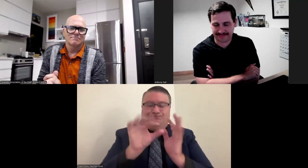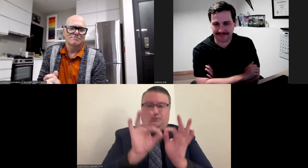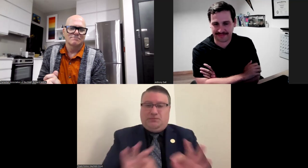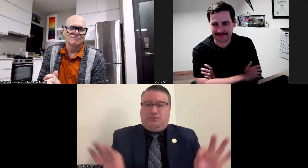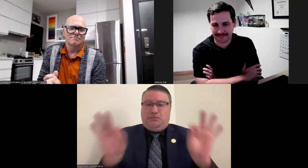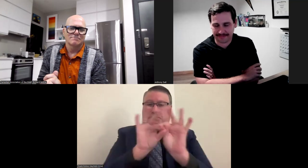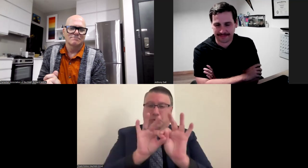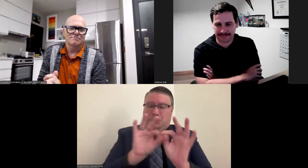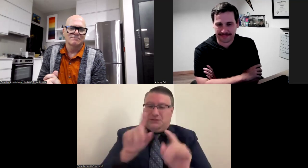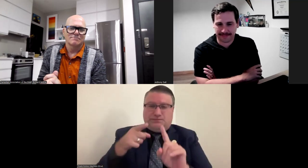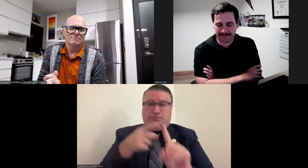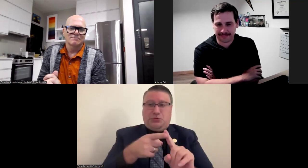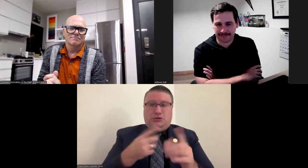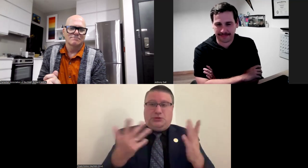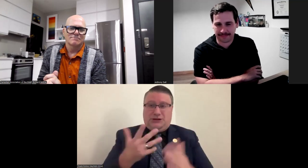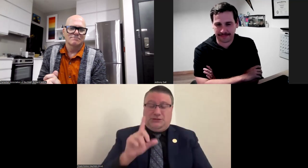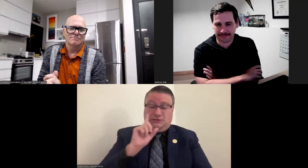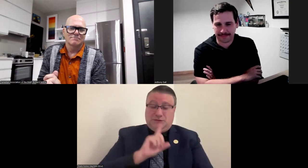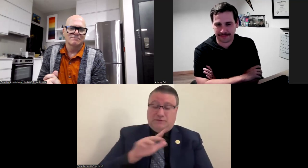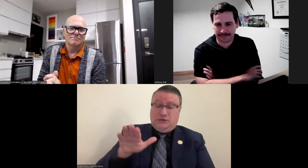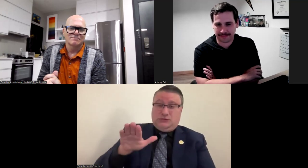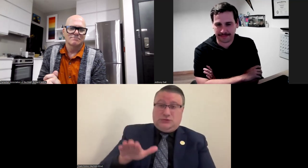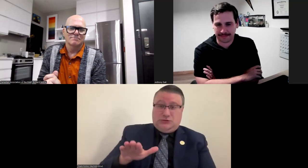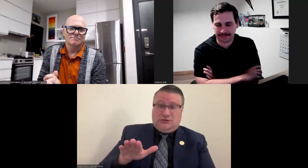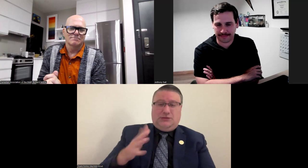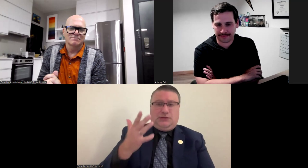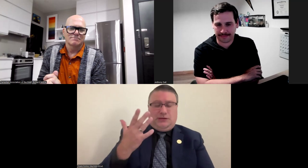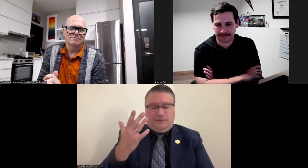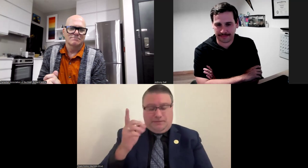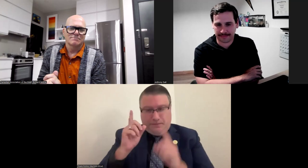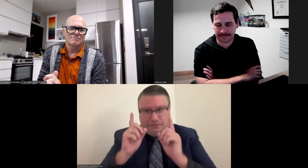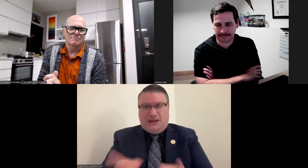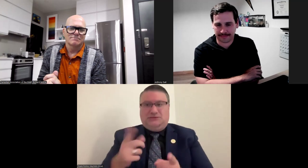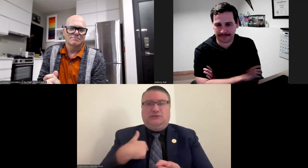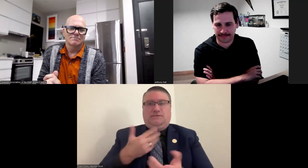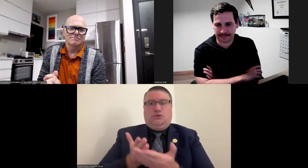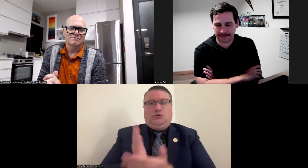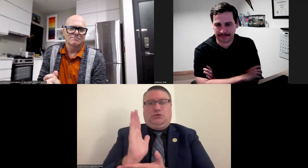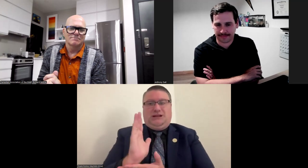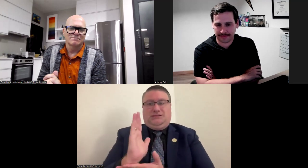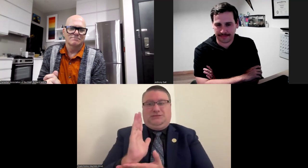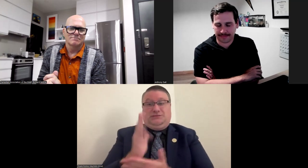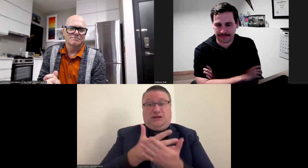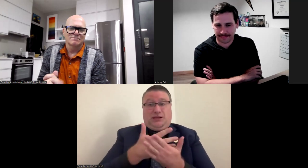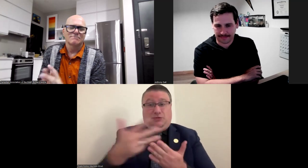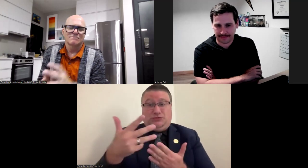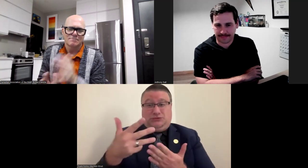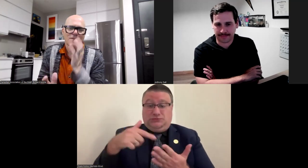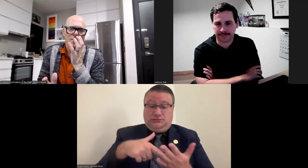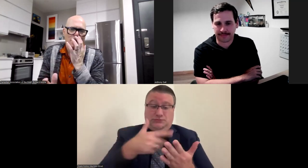we got invited to present tonight. I think it's very important that we focus on and center that deaf